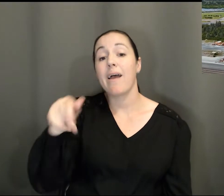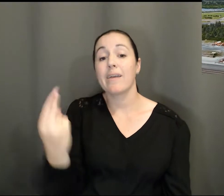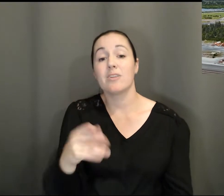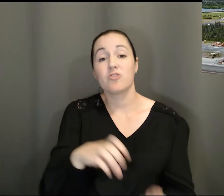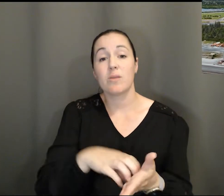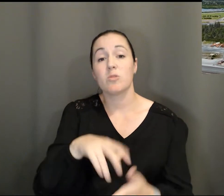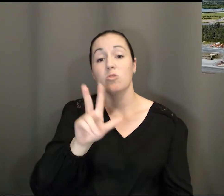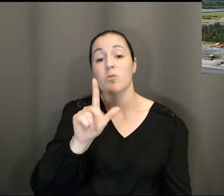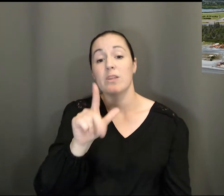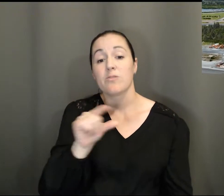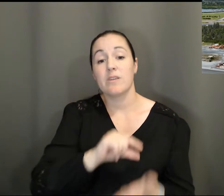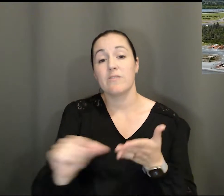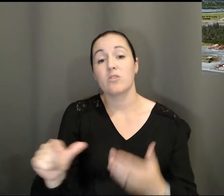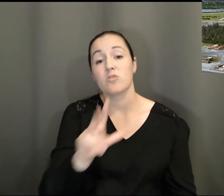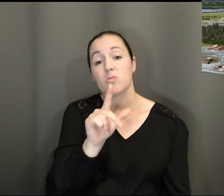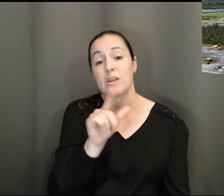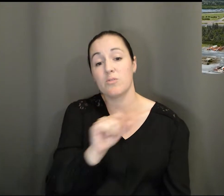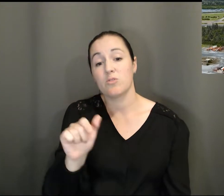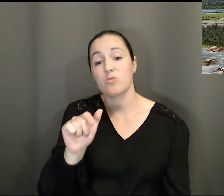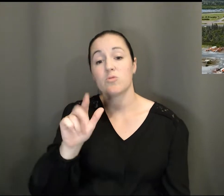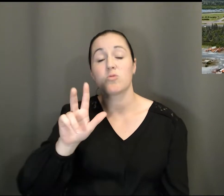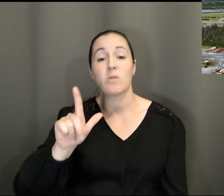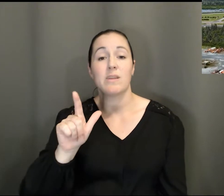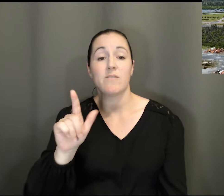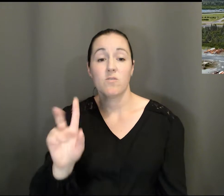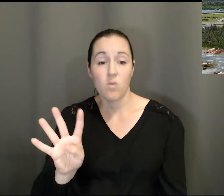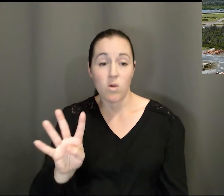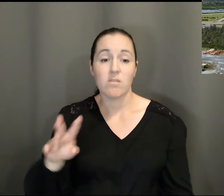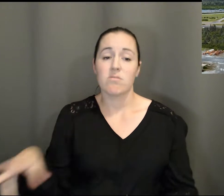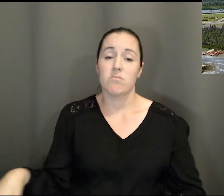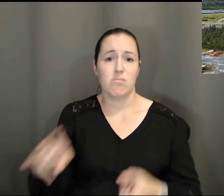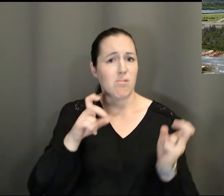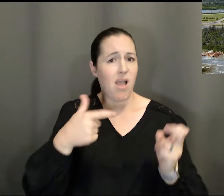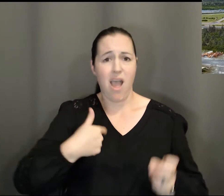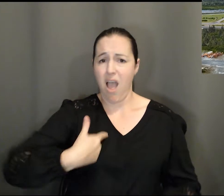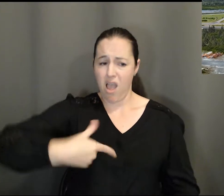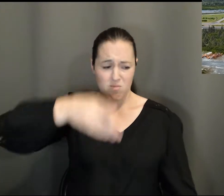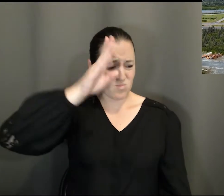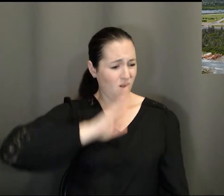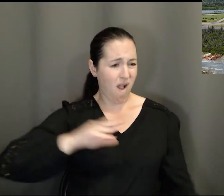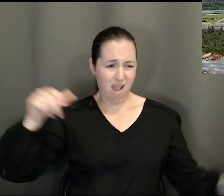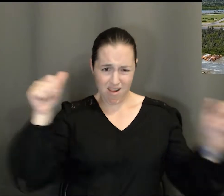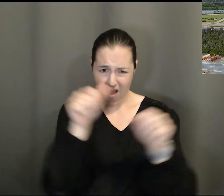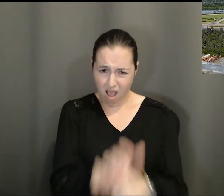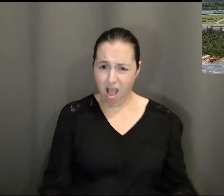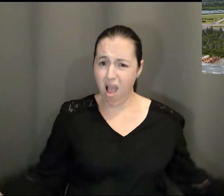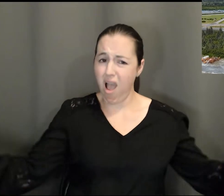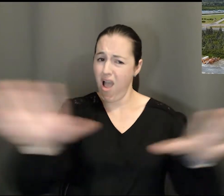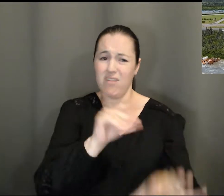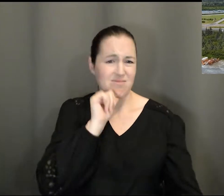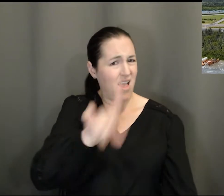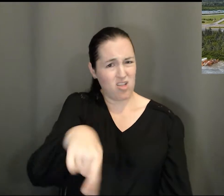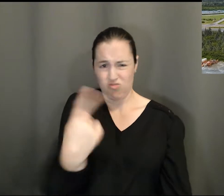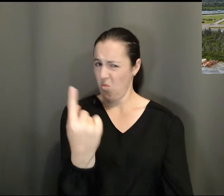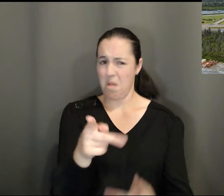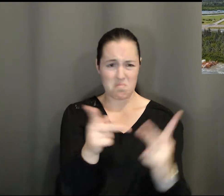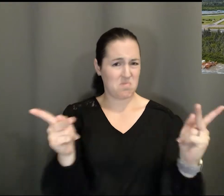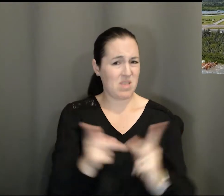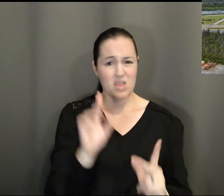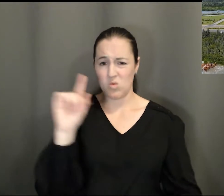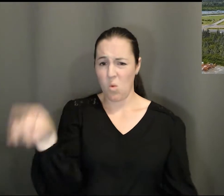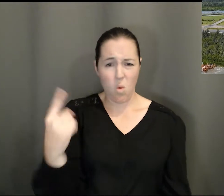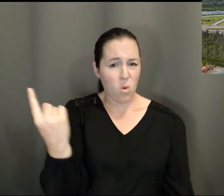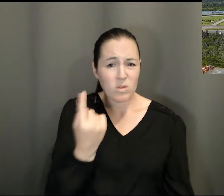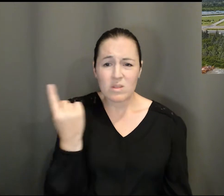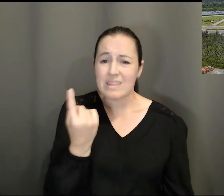one place only. No one can hide where I cannot see them. Do you not know that I am everywhere in heaven and on